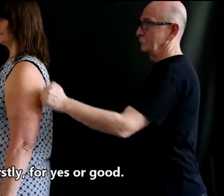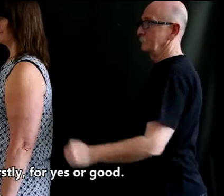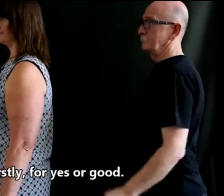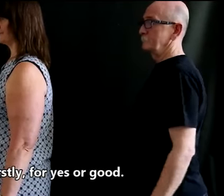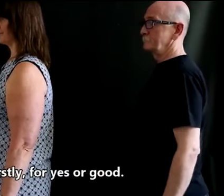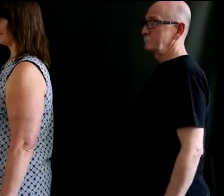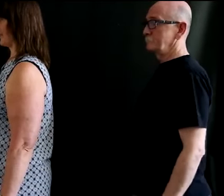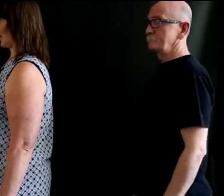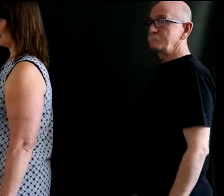good.